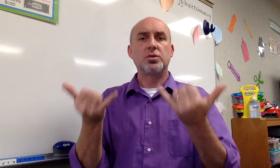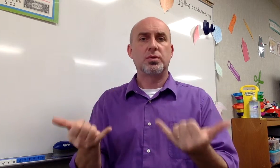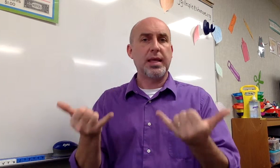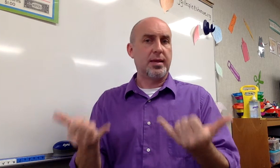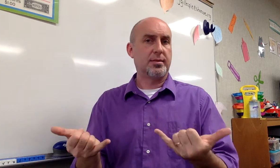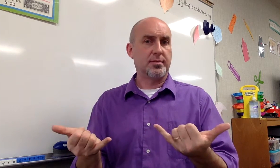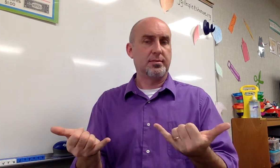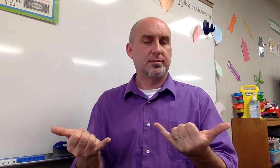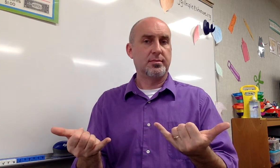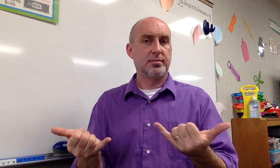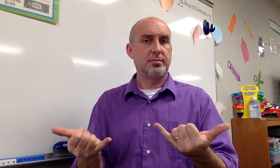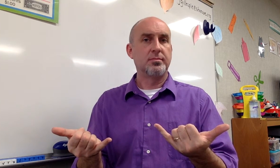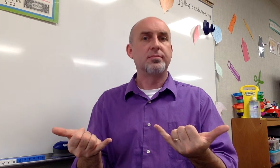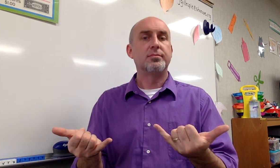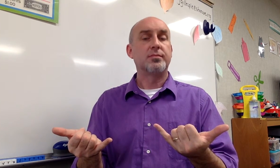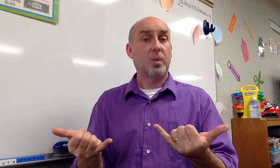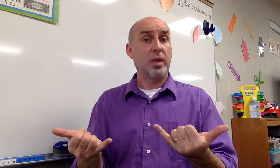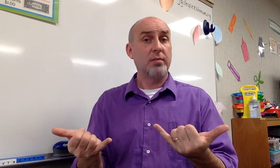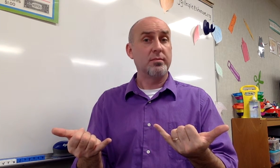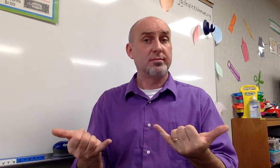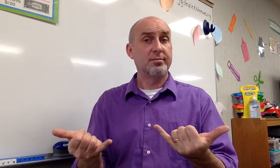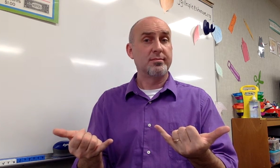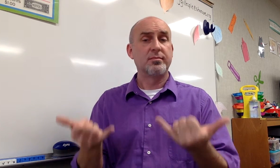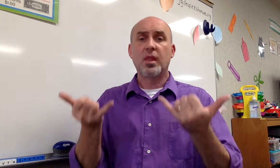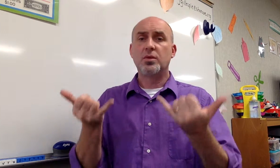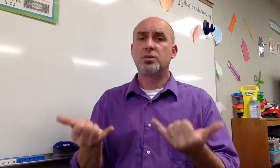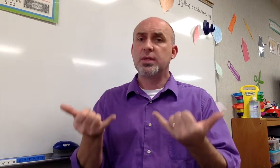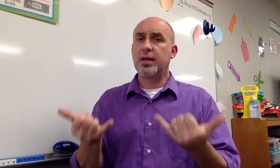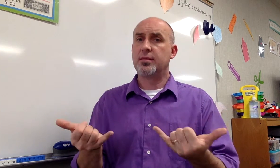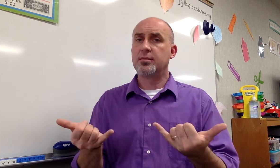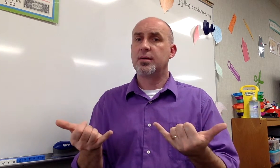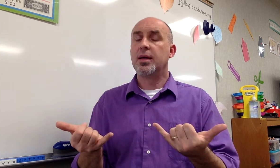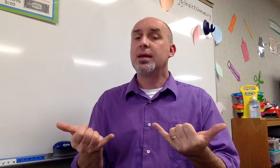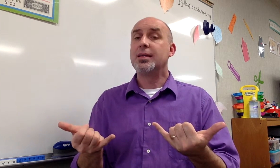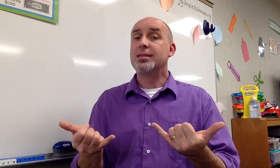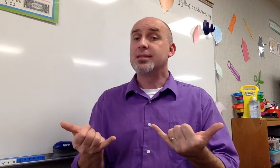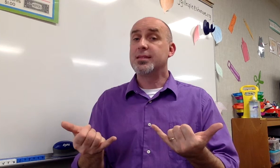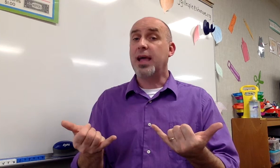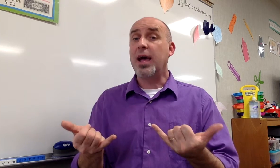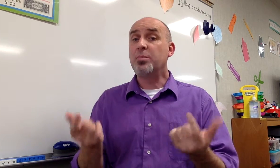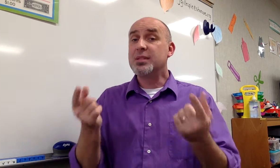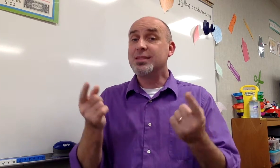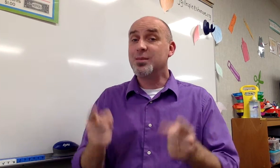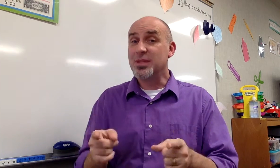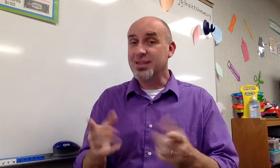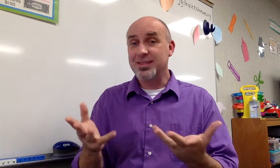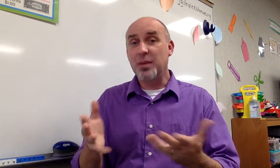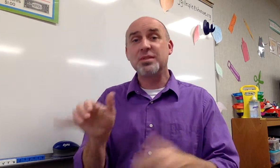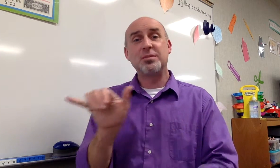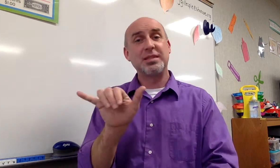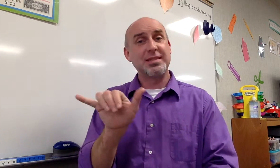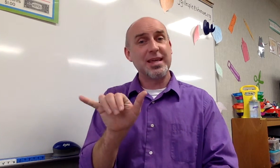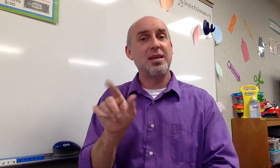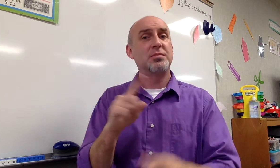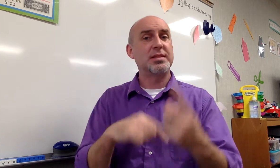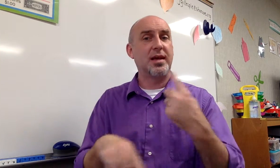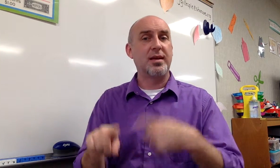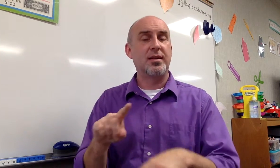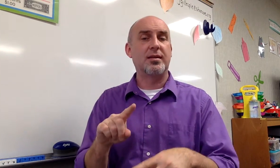Today. Okay? Today. This happens to be the same sign,